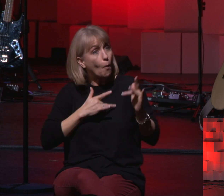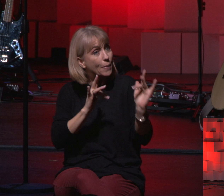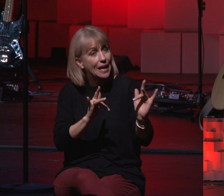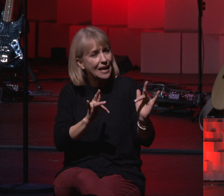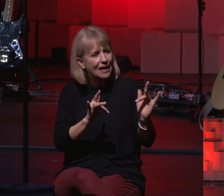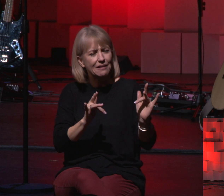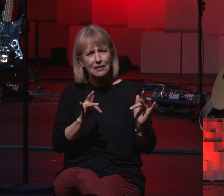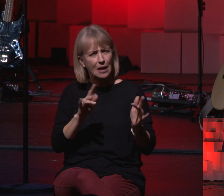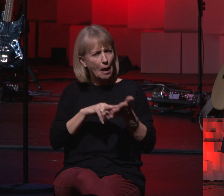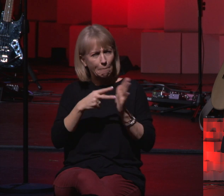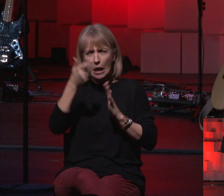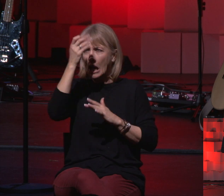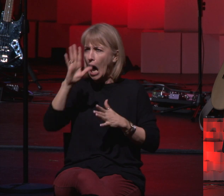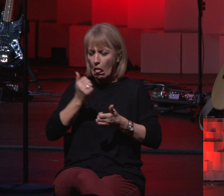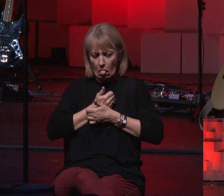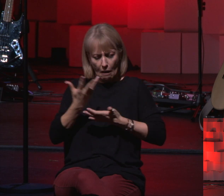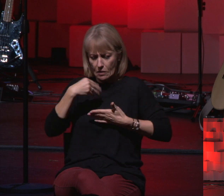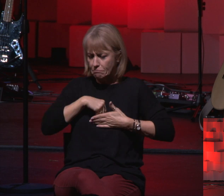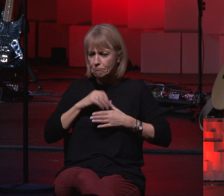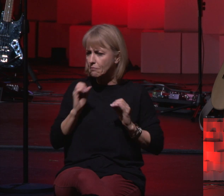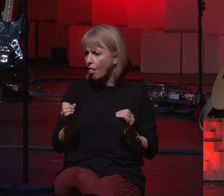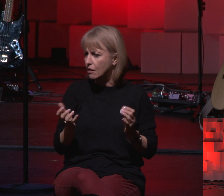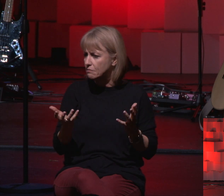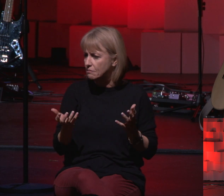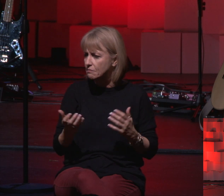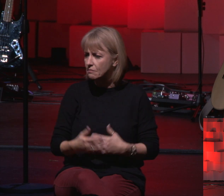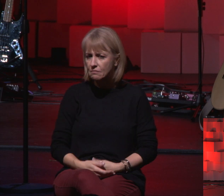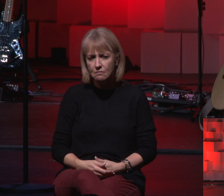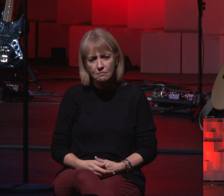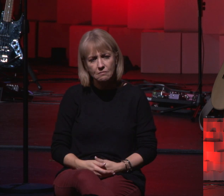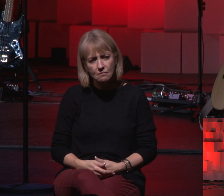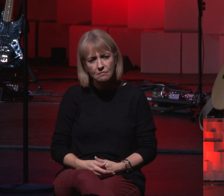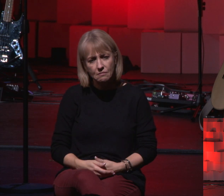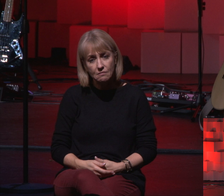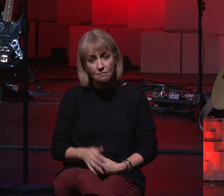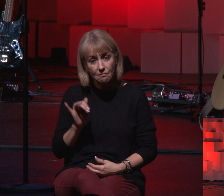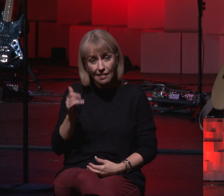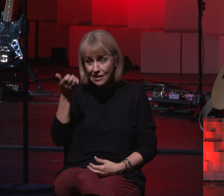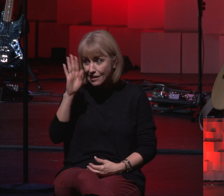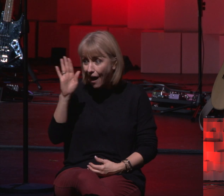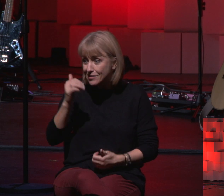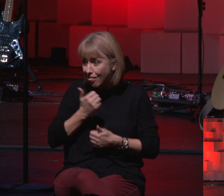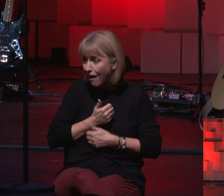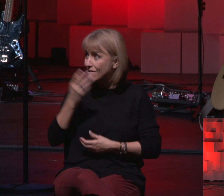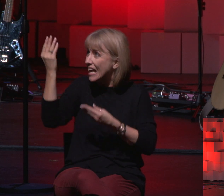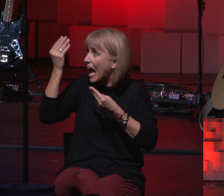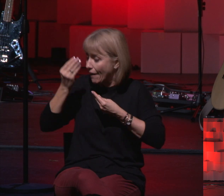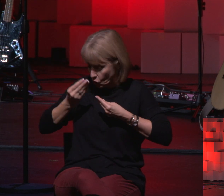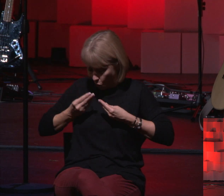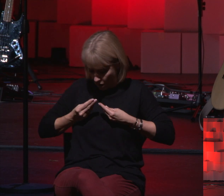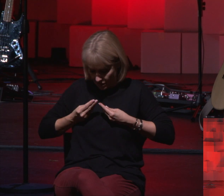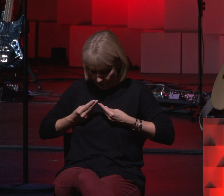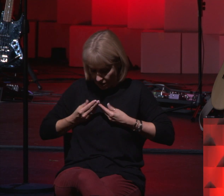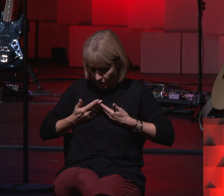on him, how can the love of God be in them? We receive God's love and God's grace. That should